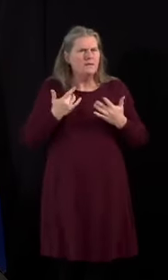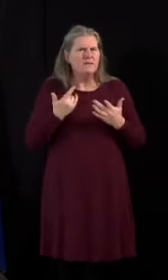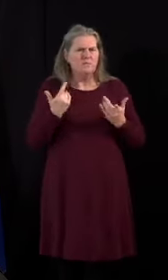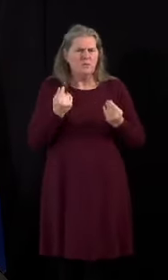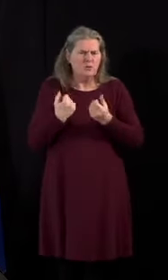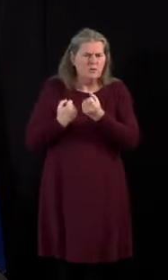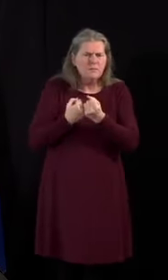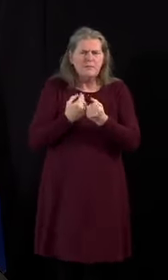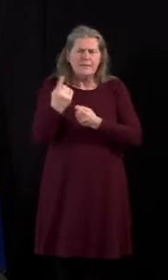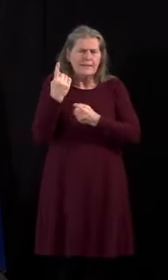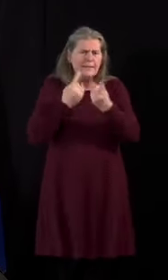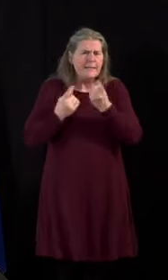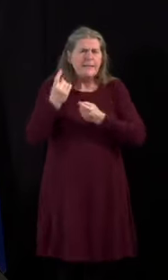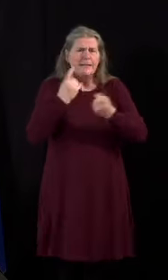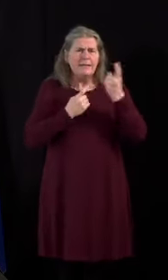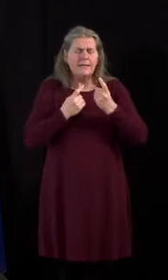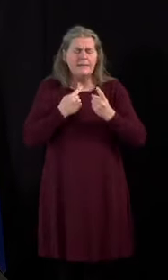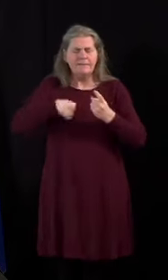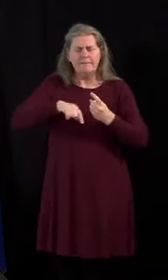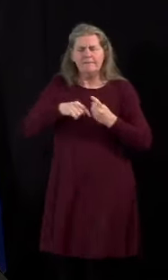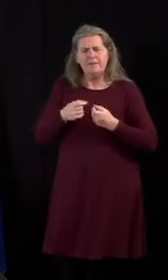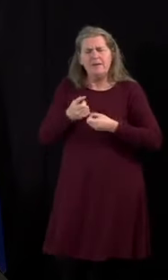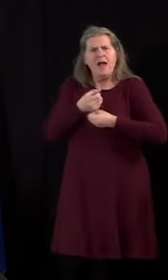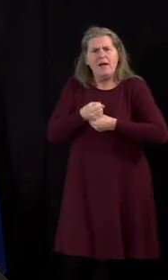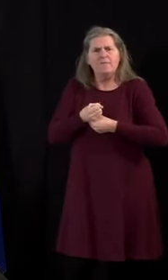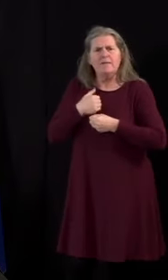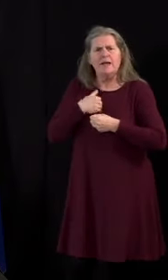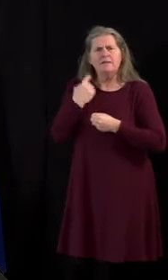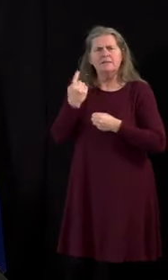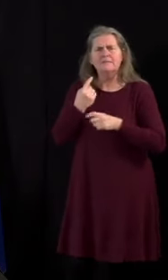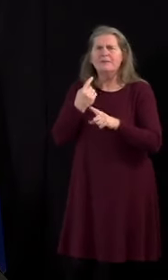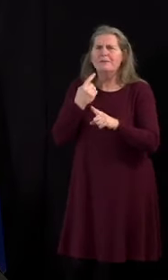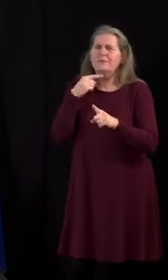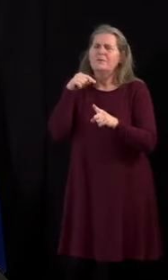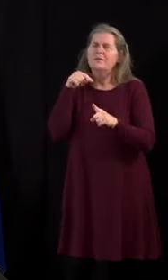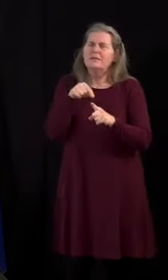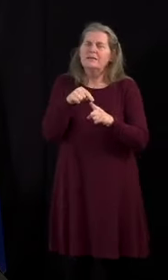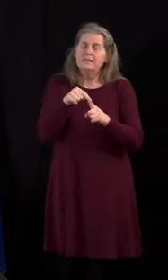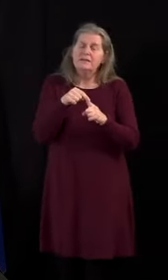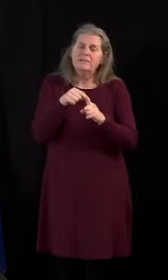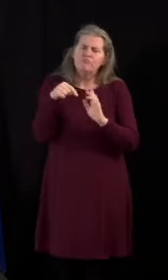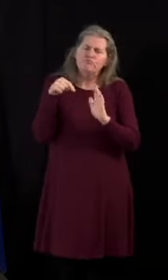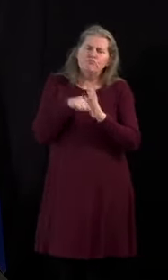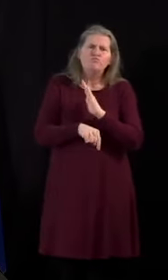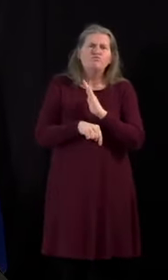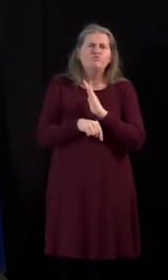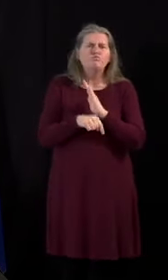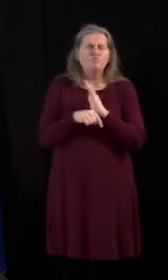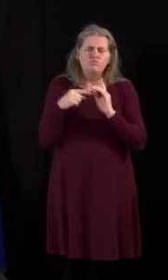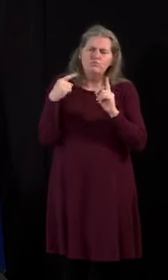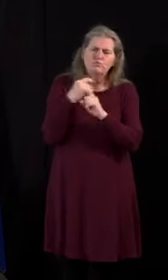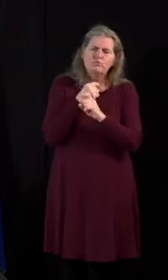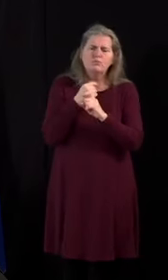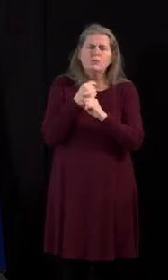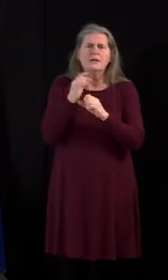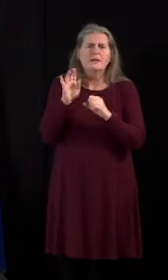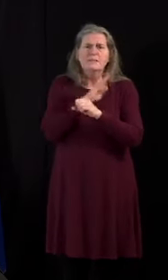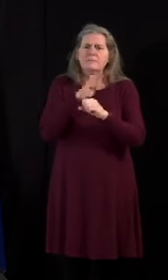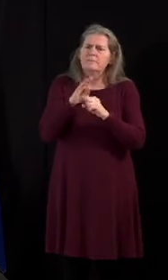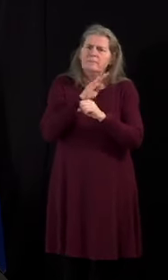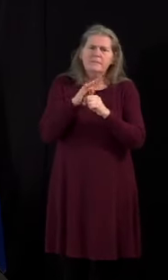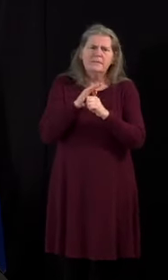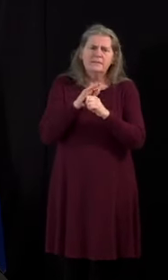coming. We felt confident that we had something that, this is the most comprehensive business relief